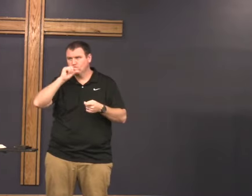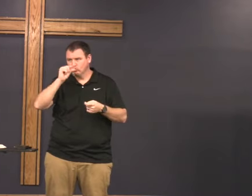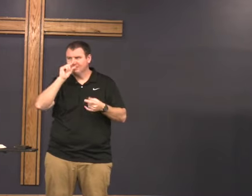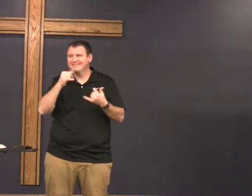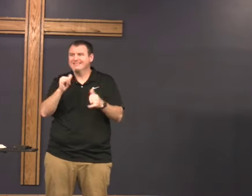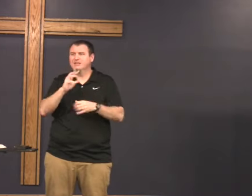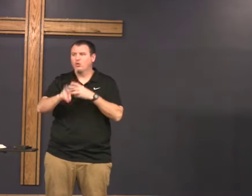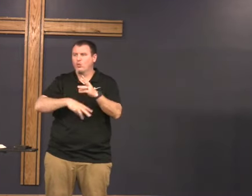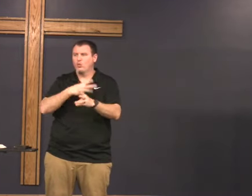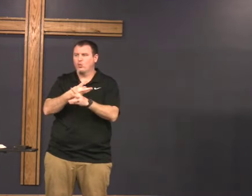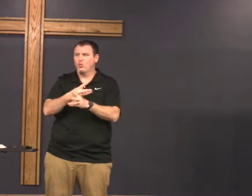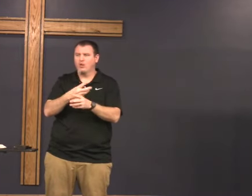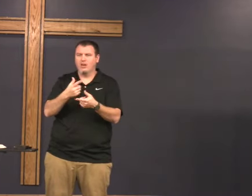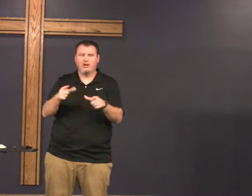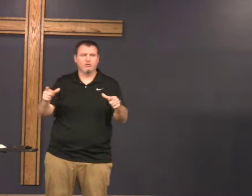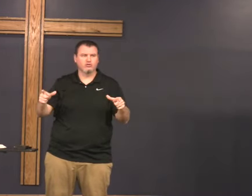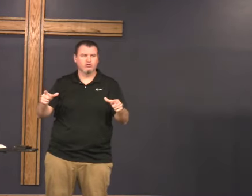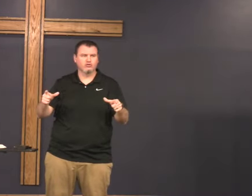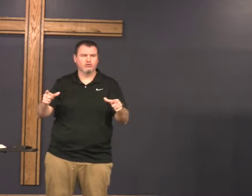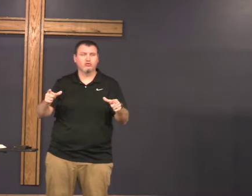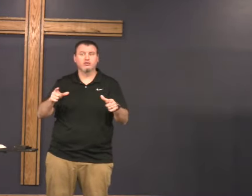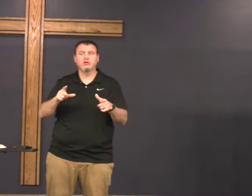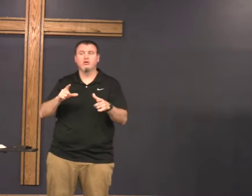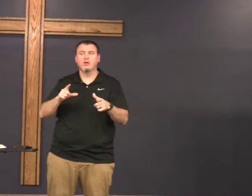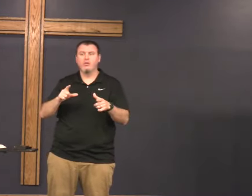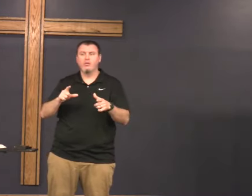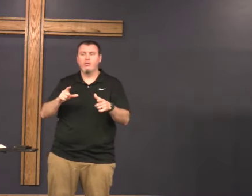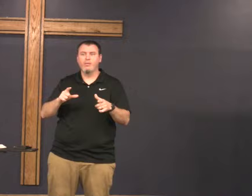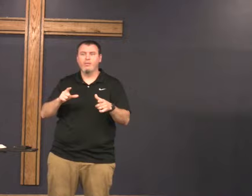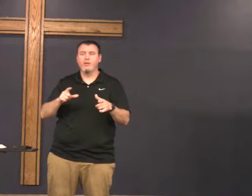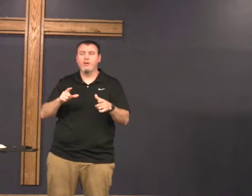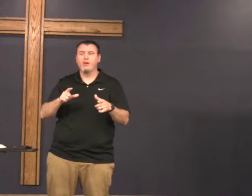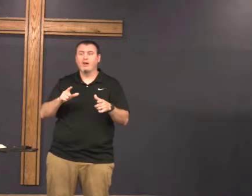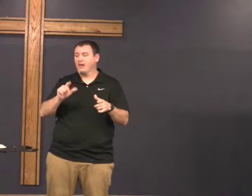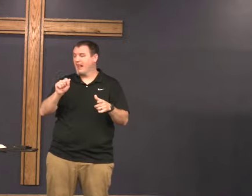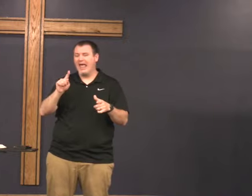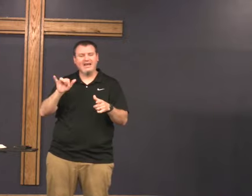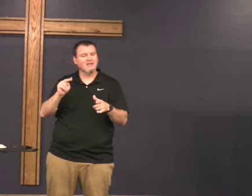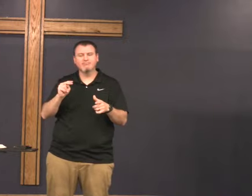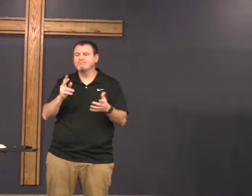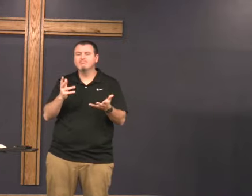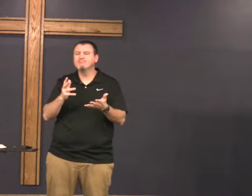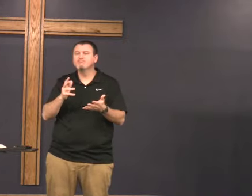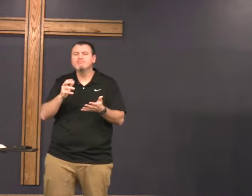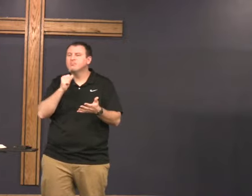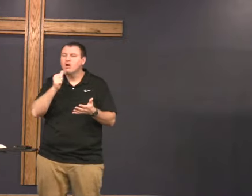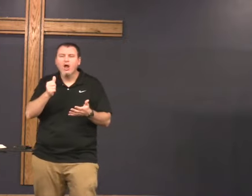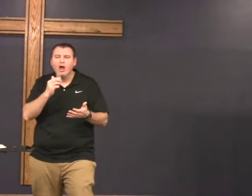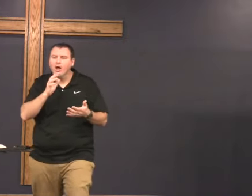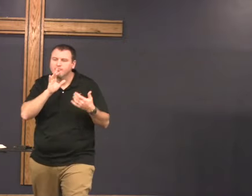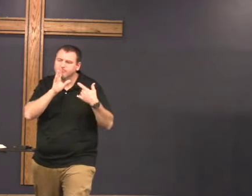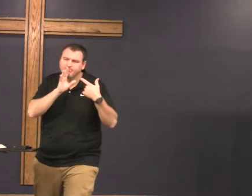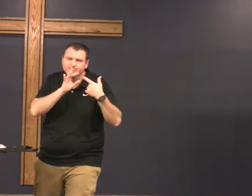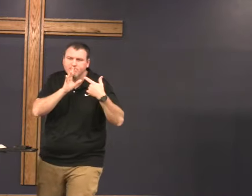During the Roman Empire, there was still a Greek language. Not Latin. It